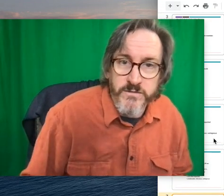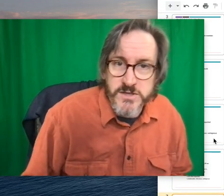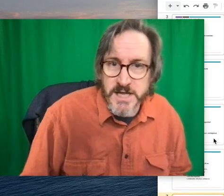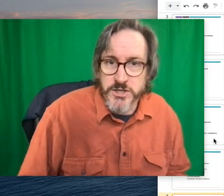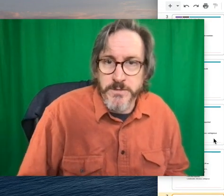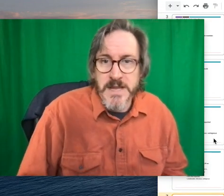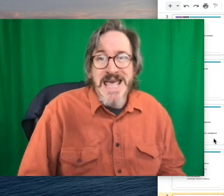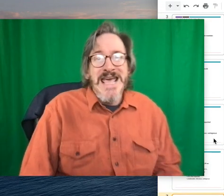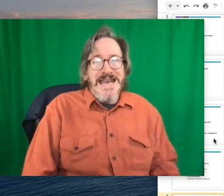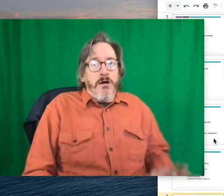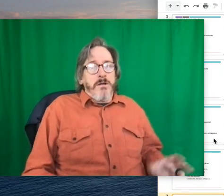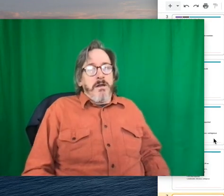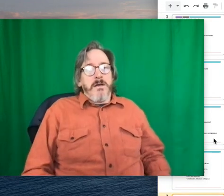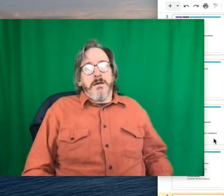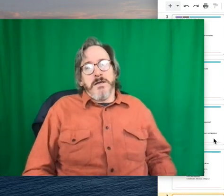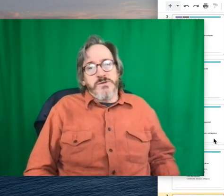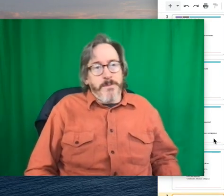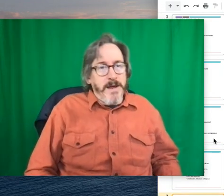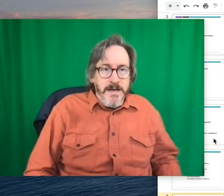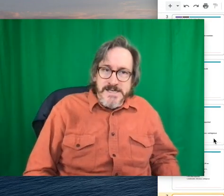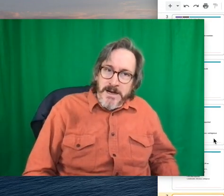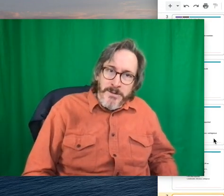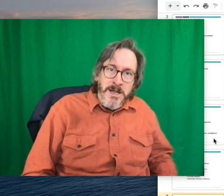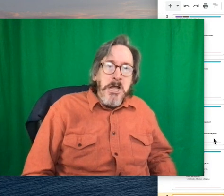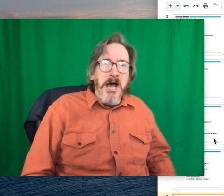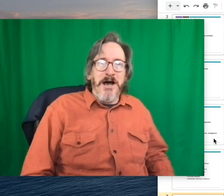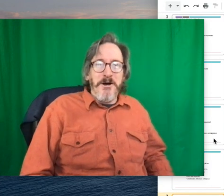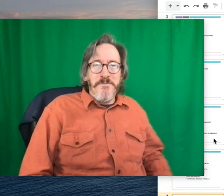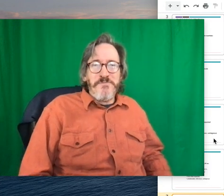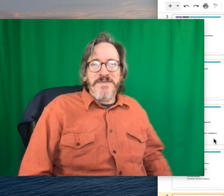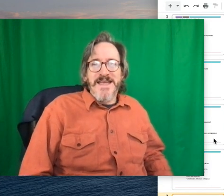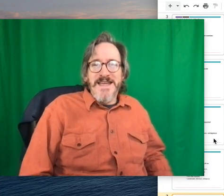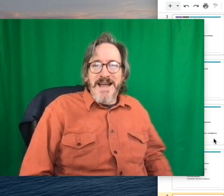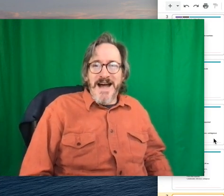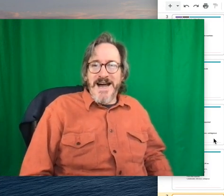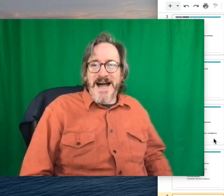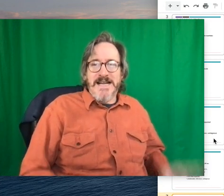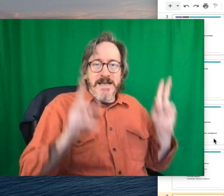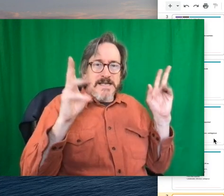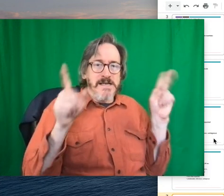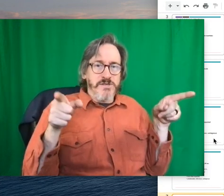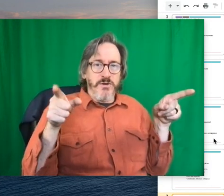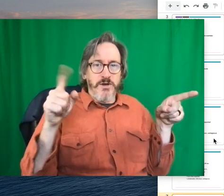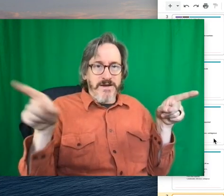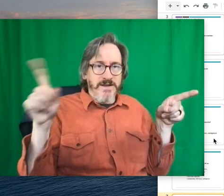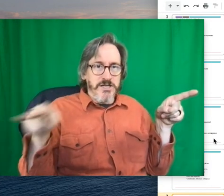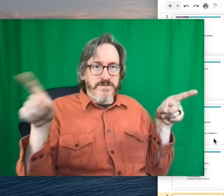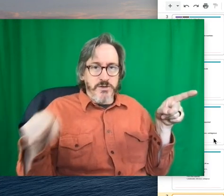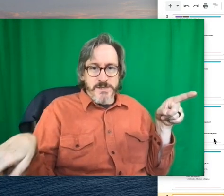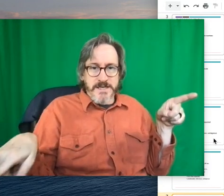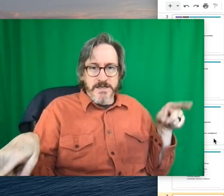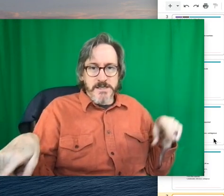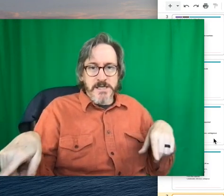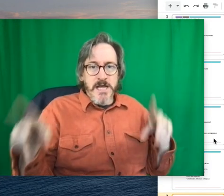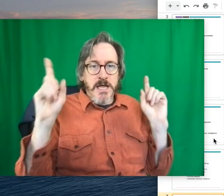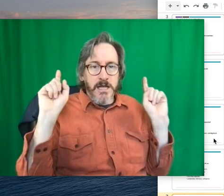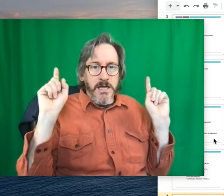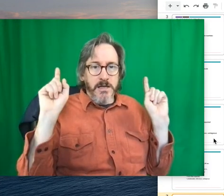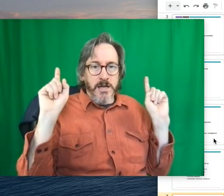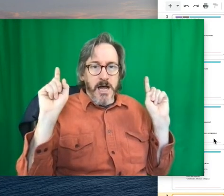in conversation. Now, these were a pain to set up. I cut these up so you can have each individual